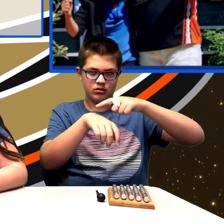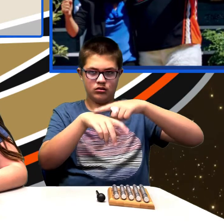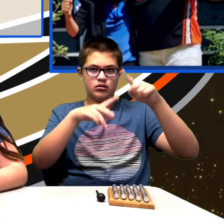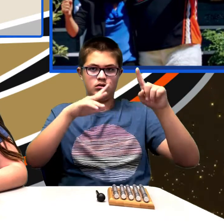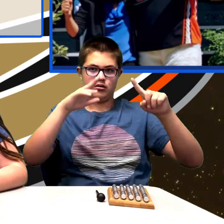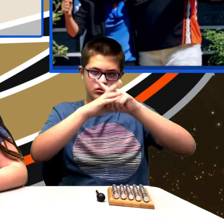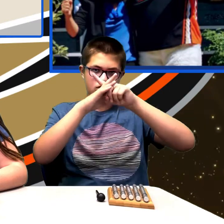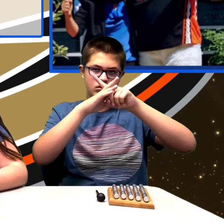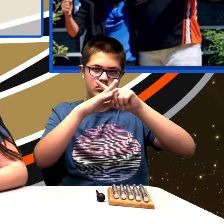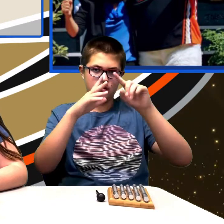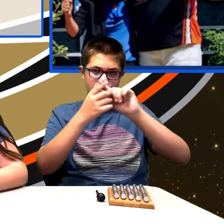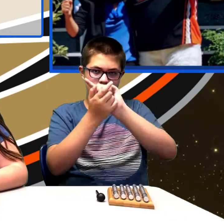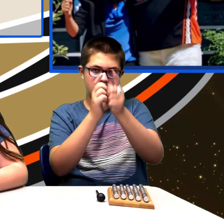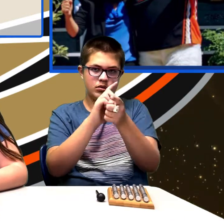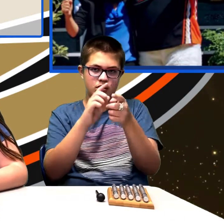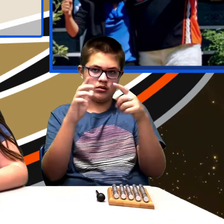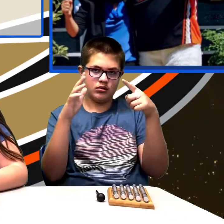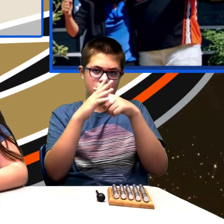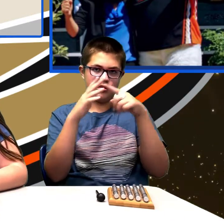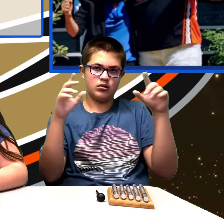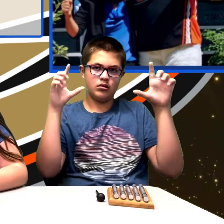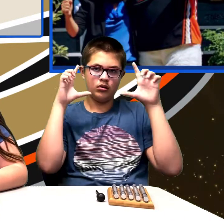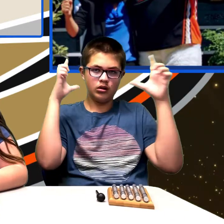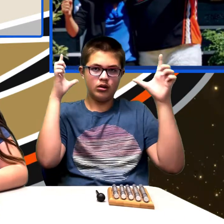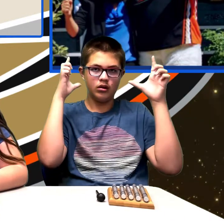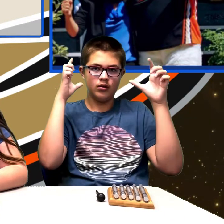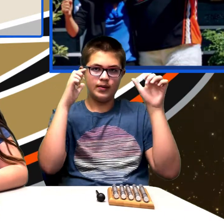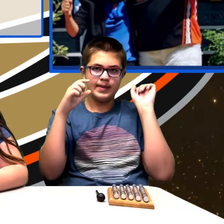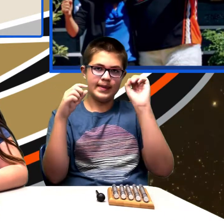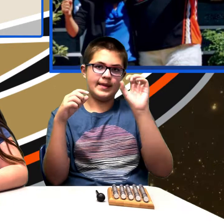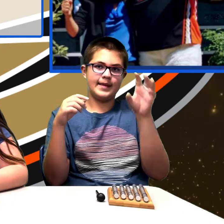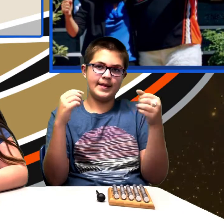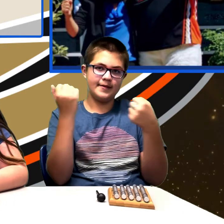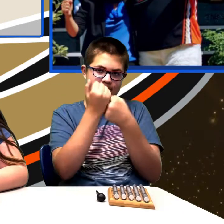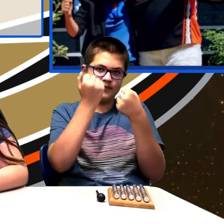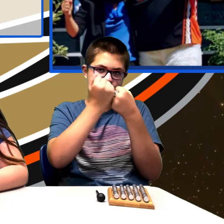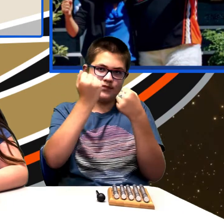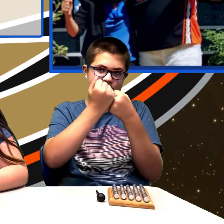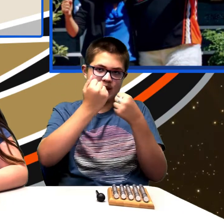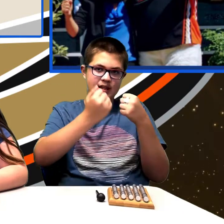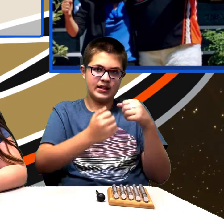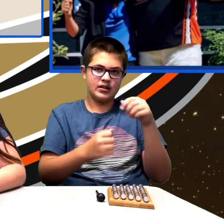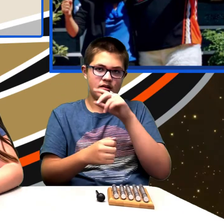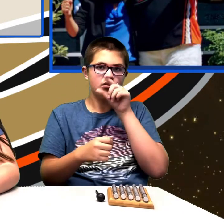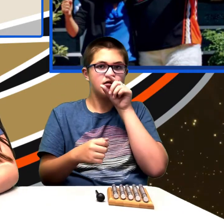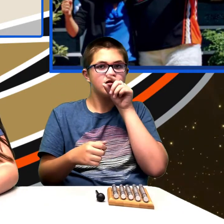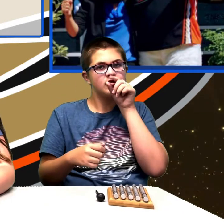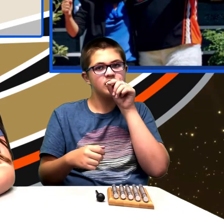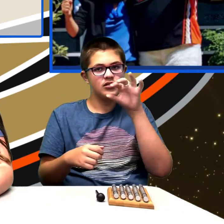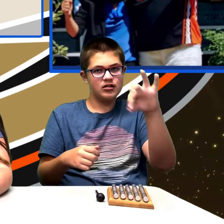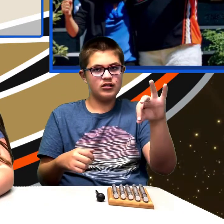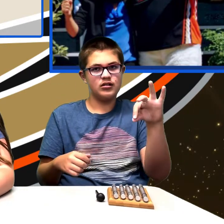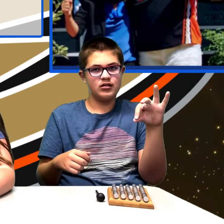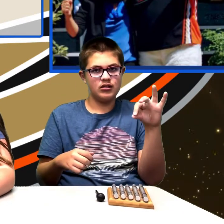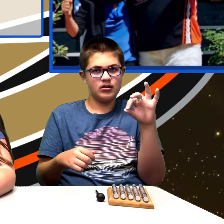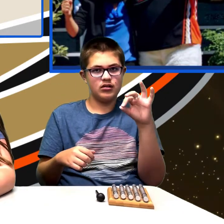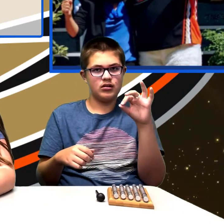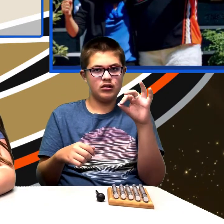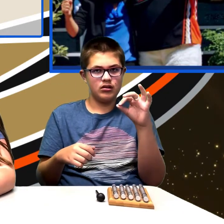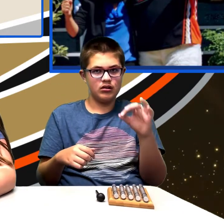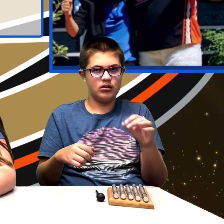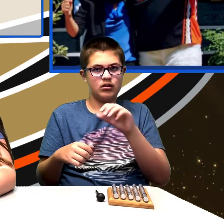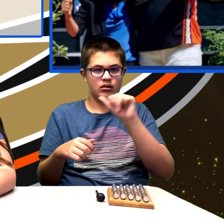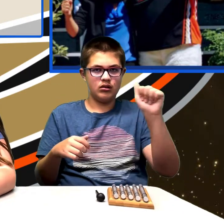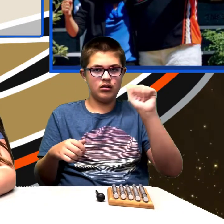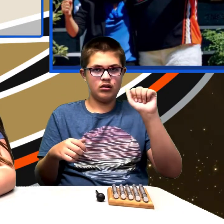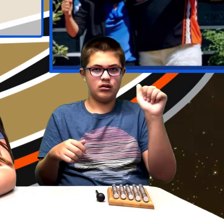for a few minutes to show your face, throw out a positive chant, and grab some Chick-fil-A. Things should be wrapping up around 2:30, so